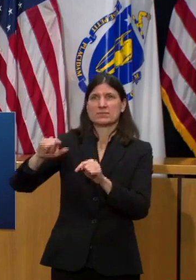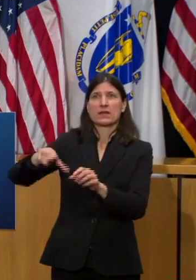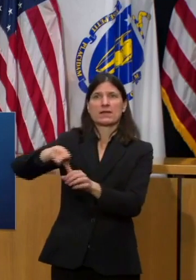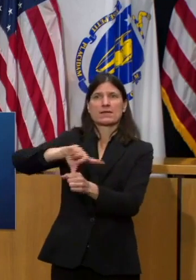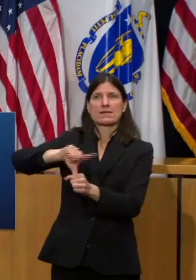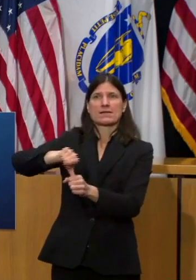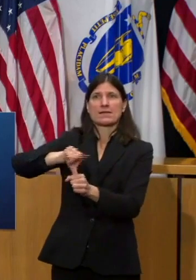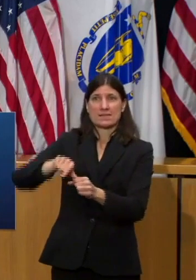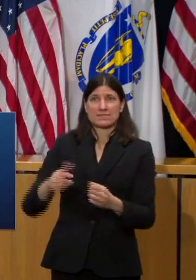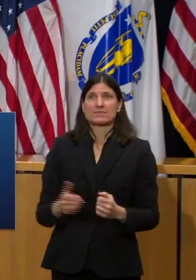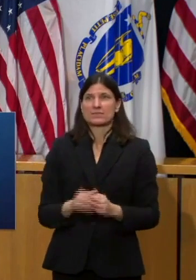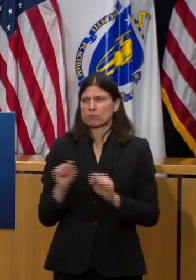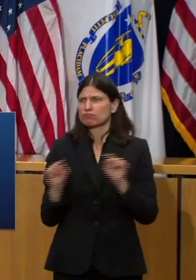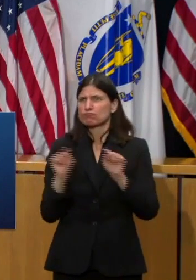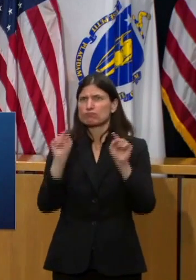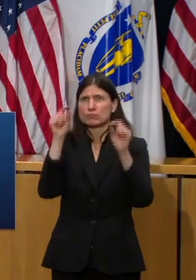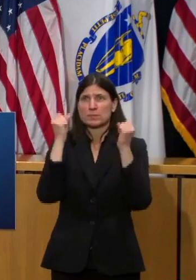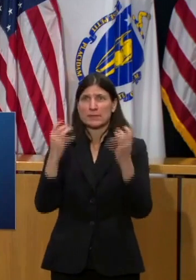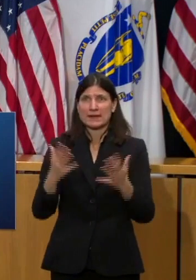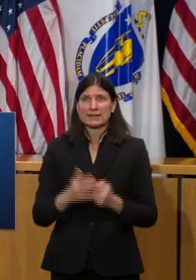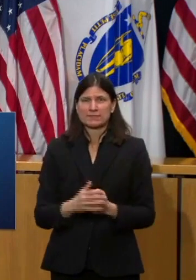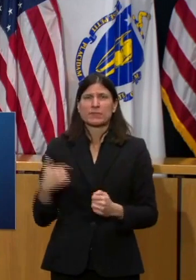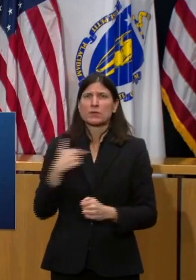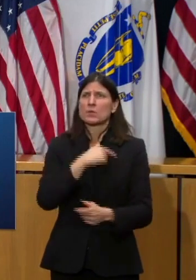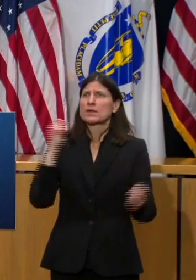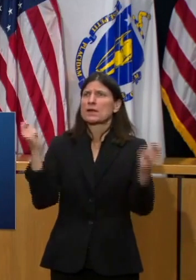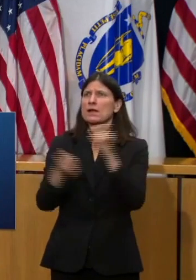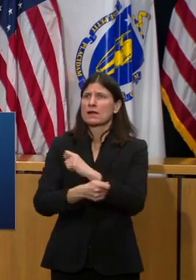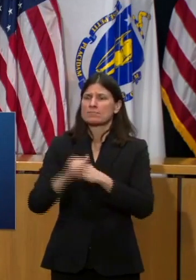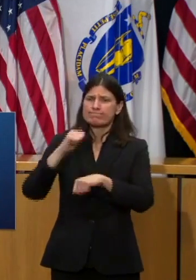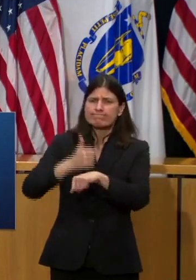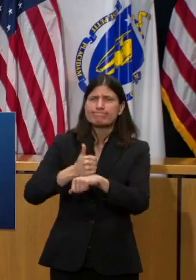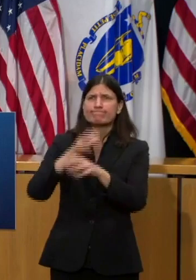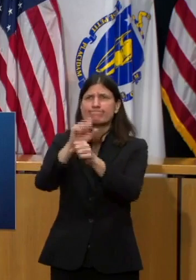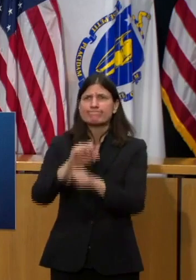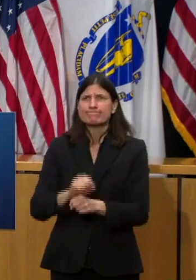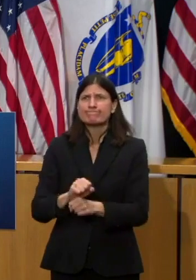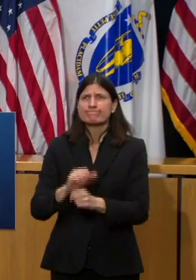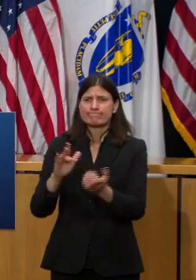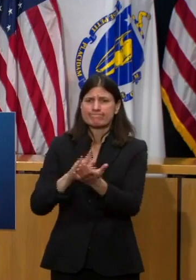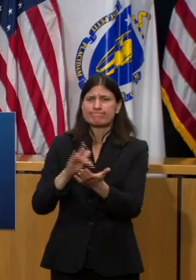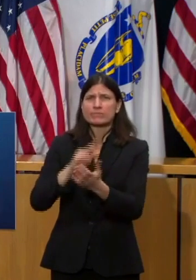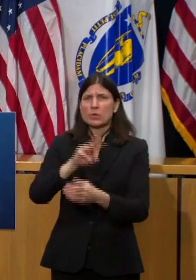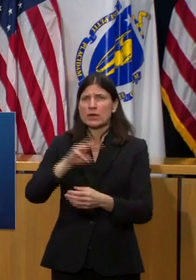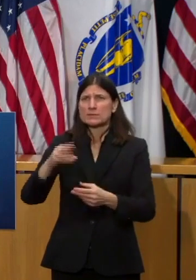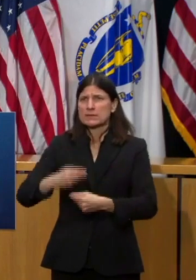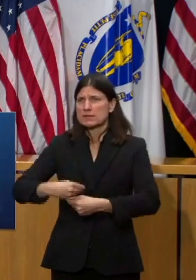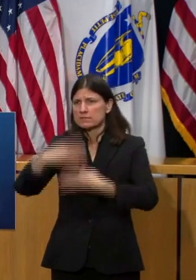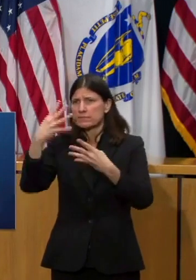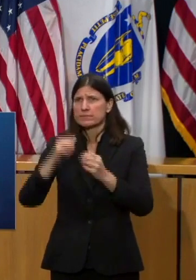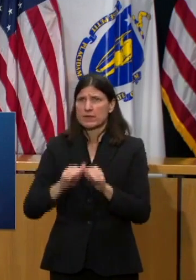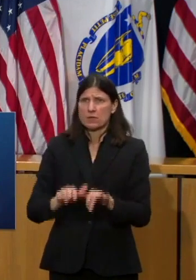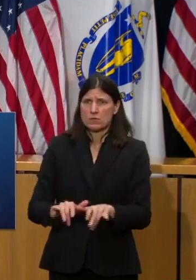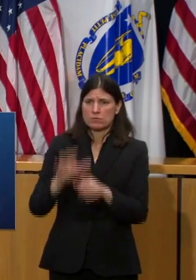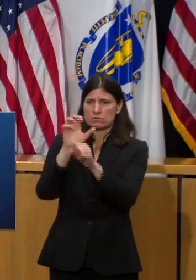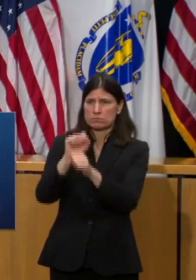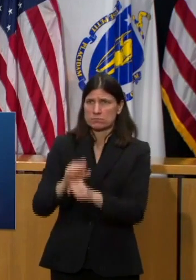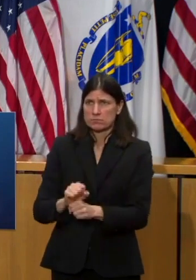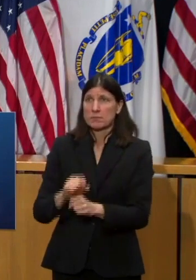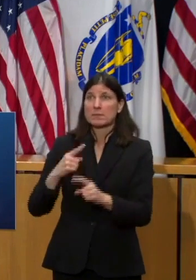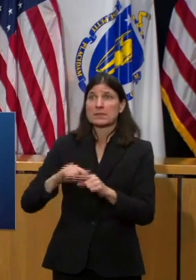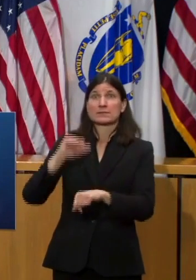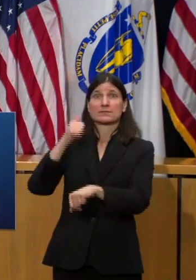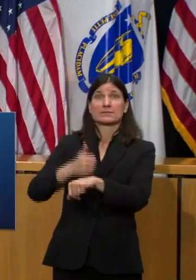tools on our website and opening a call center to assist residents who can't book appointments online. So far,